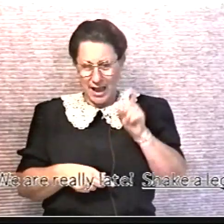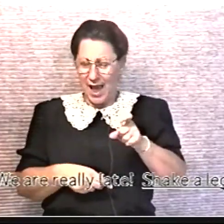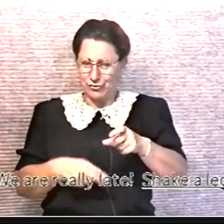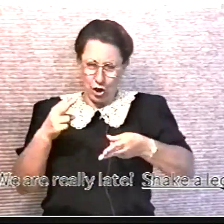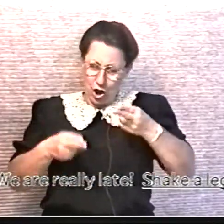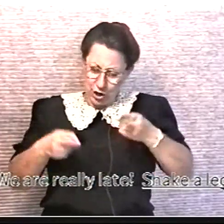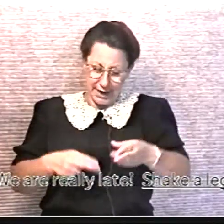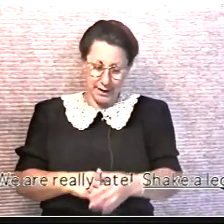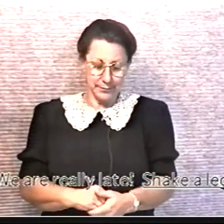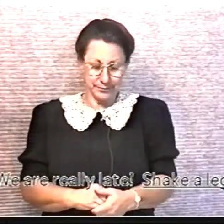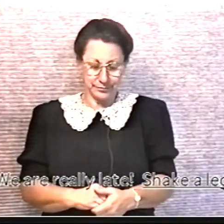to hurry.